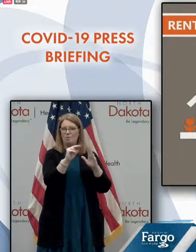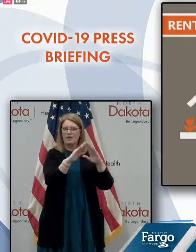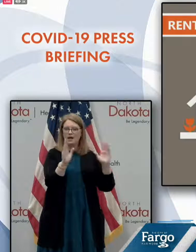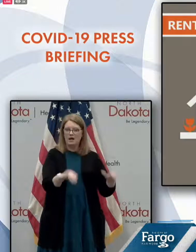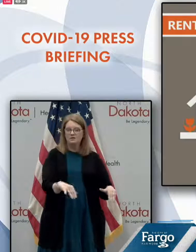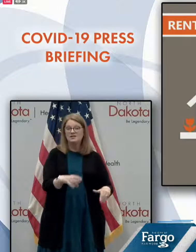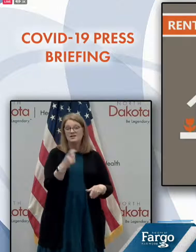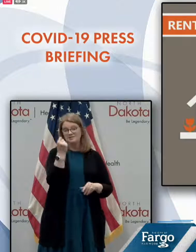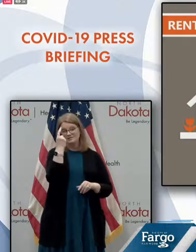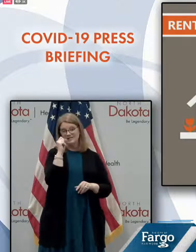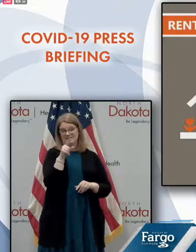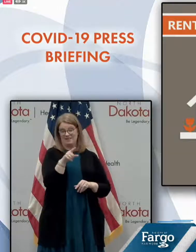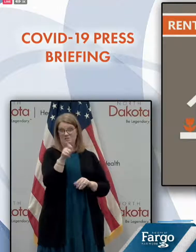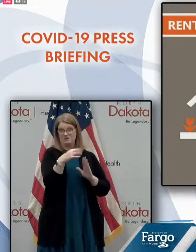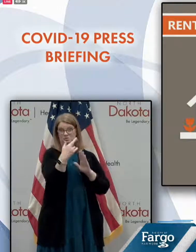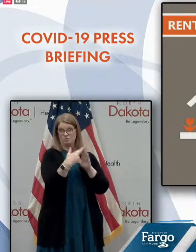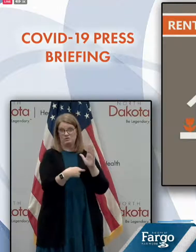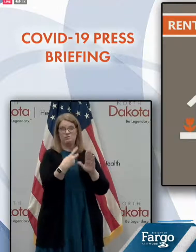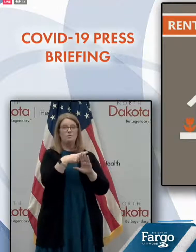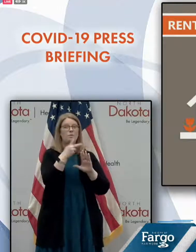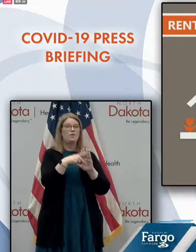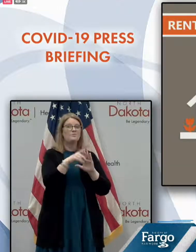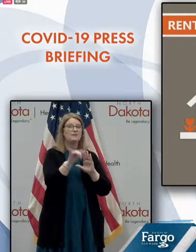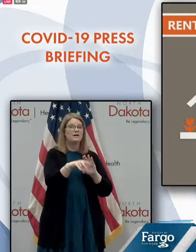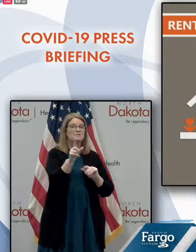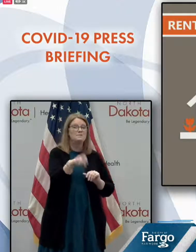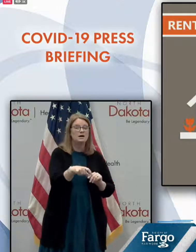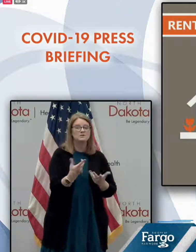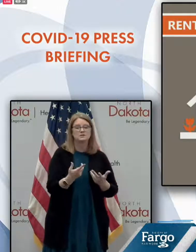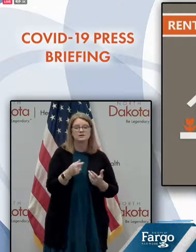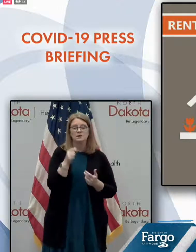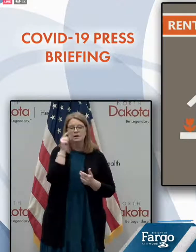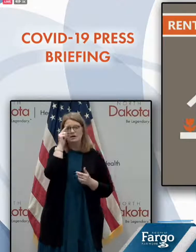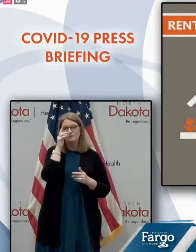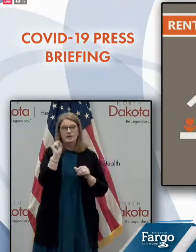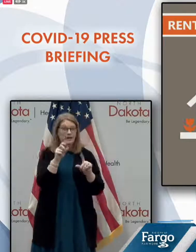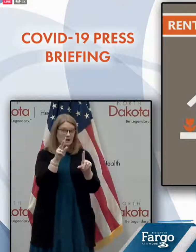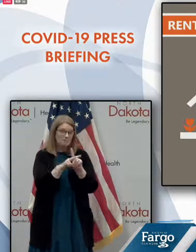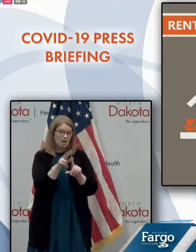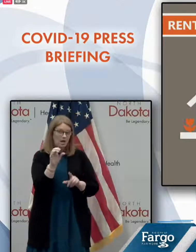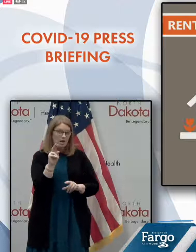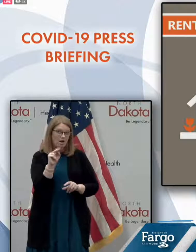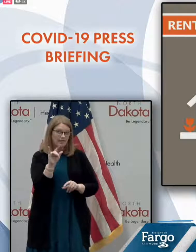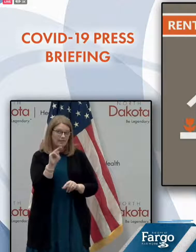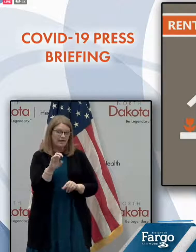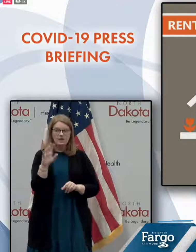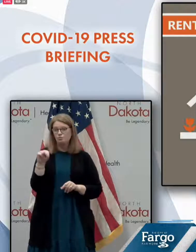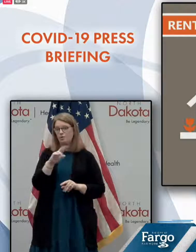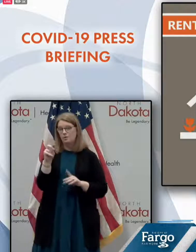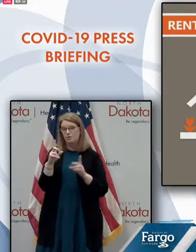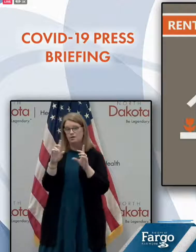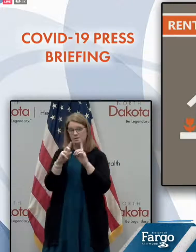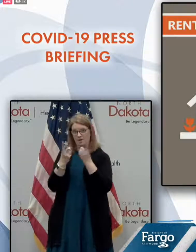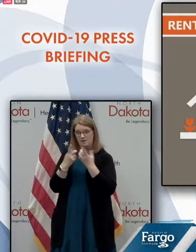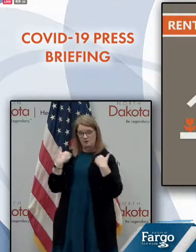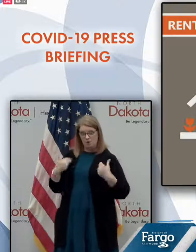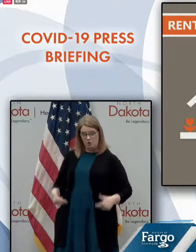with the program. And so then renters, again, can apply online, North Dakota Department of Human